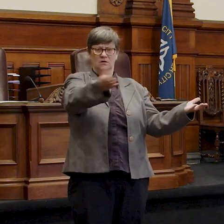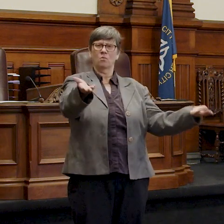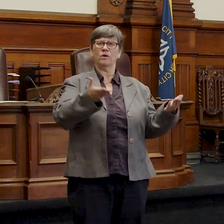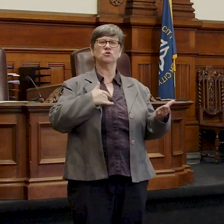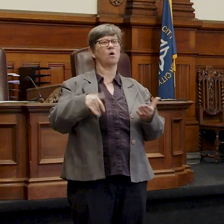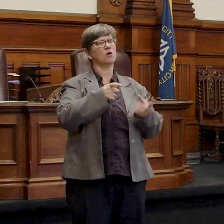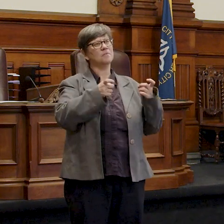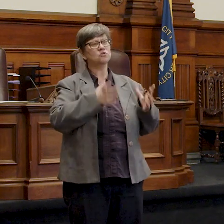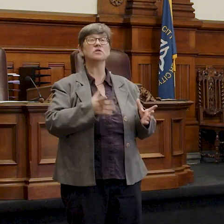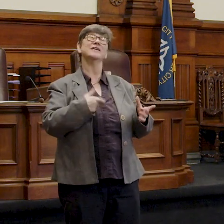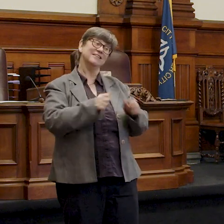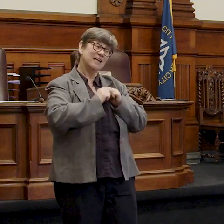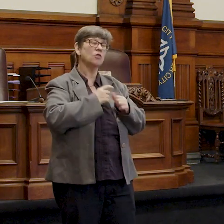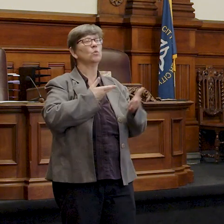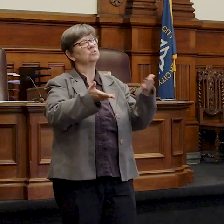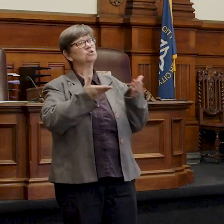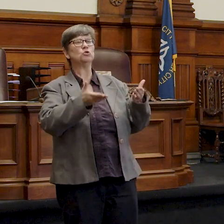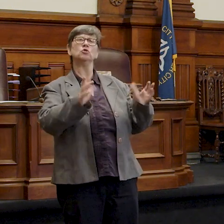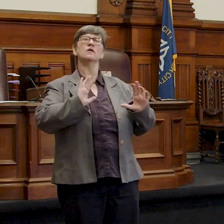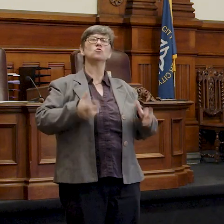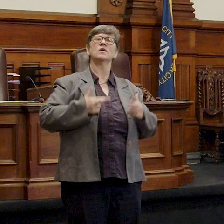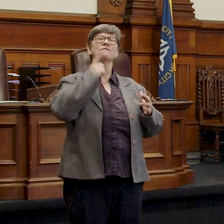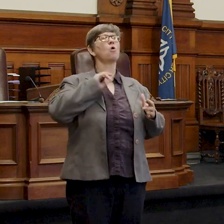we serve the residents of our great city.